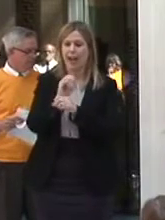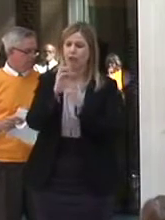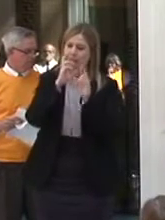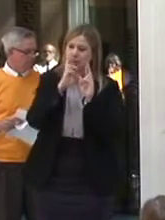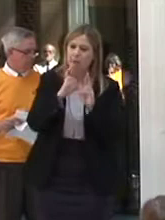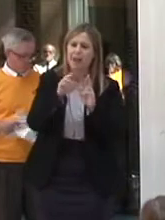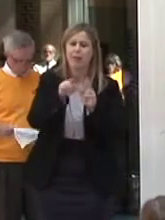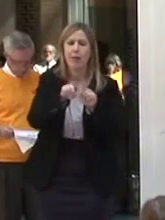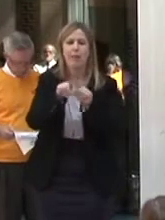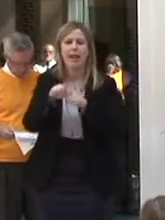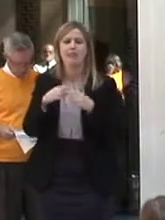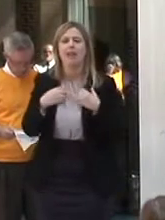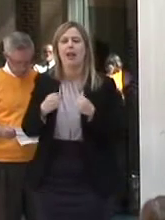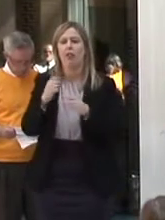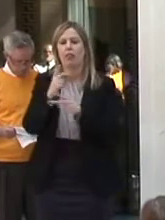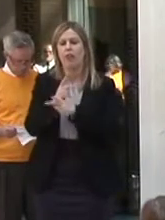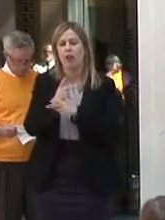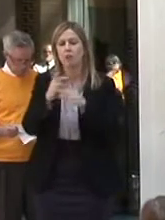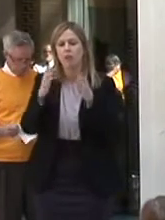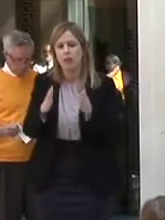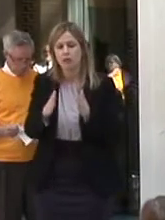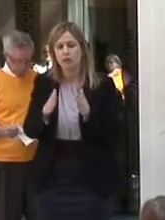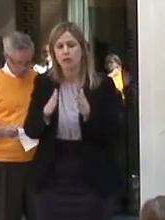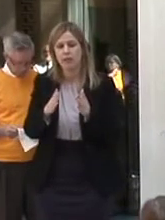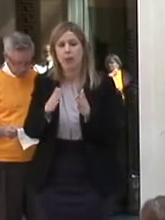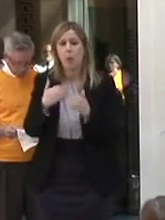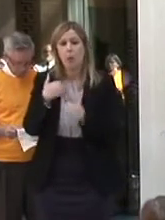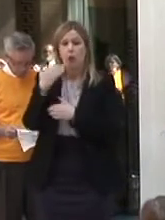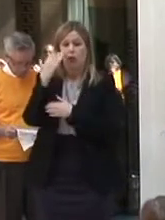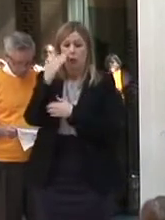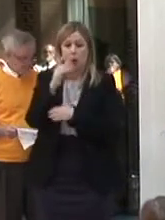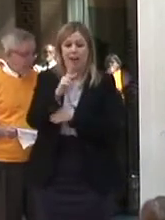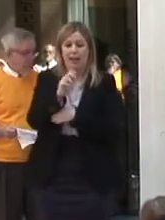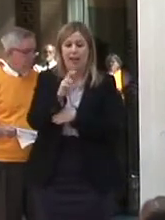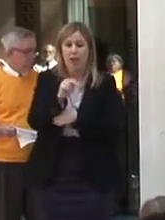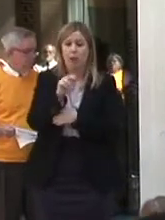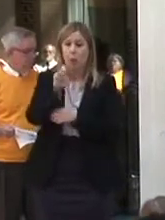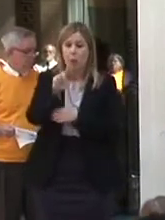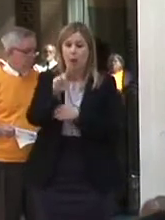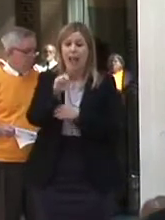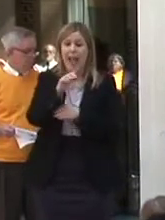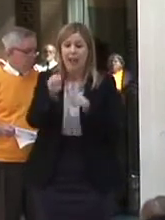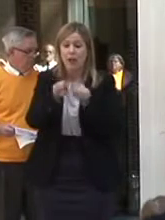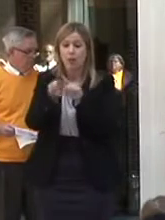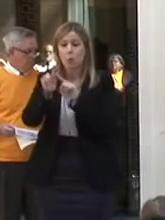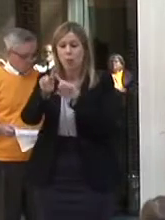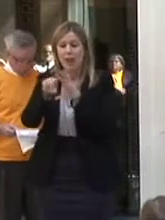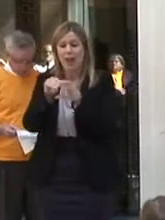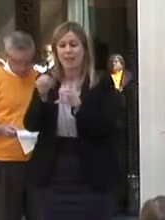as healthcare providers. It will also ensure that Karen and the 1 in 10 Massachusetts residents